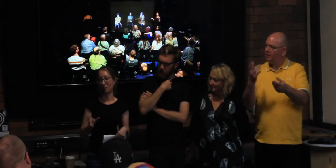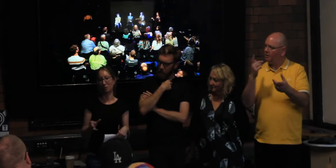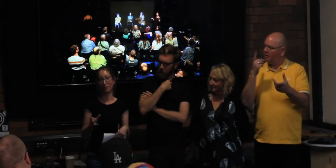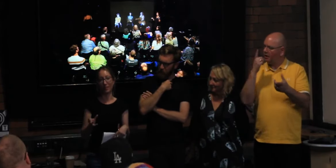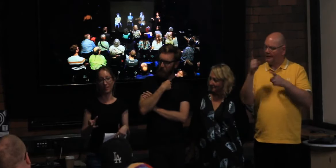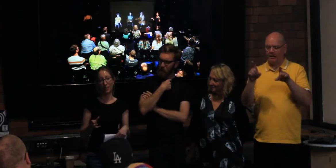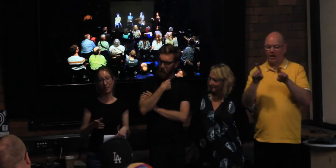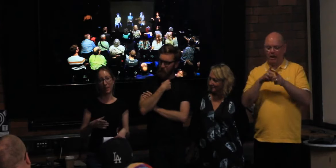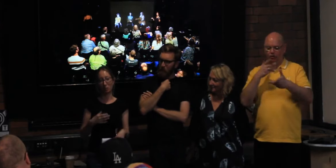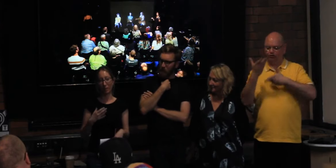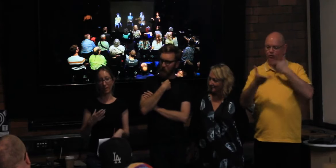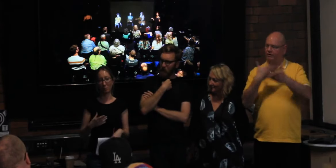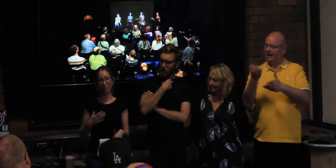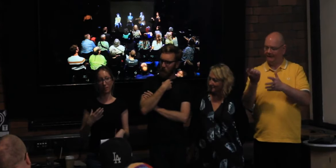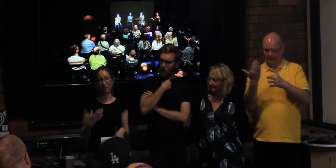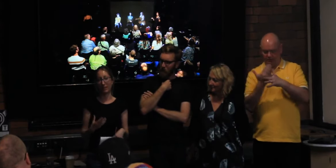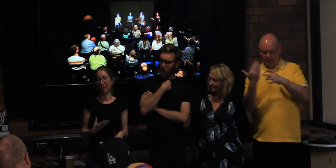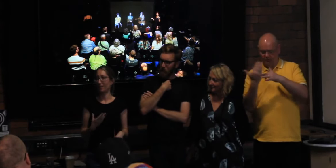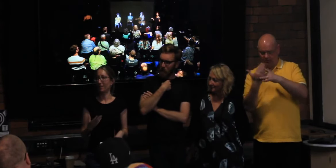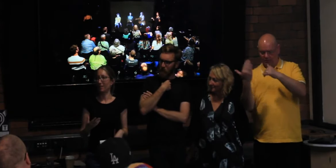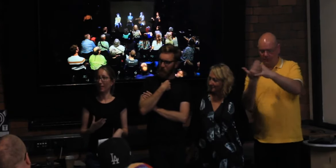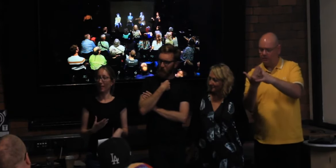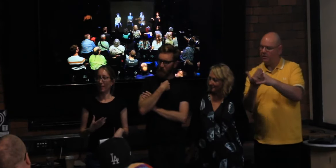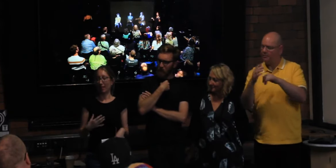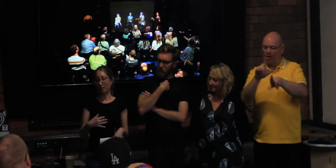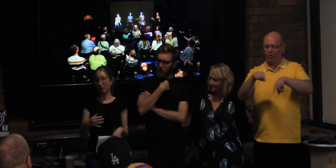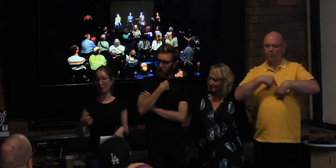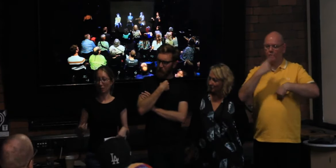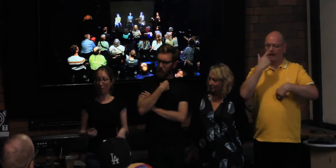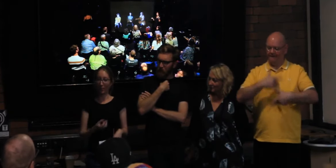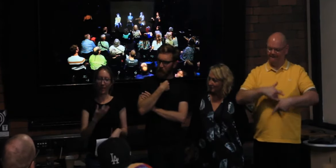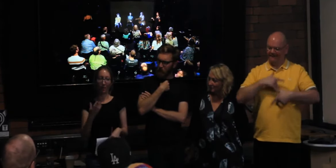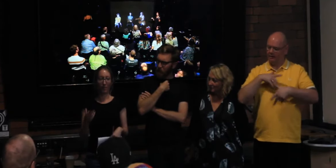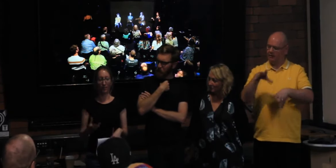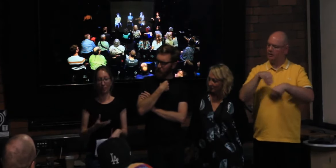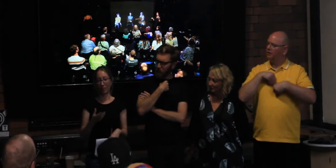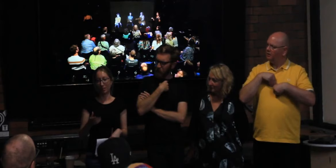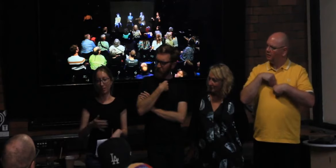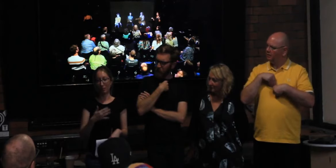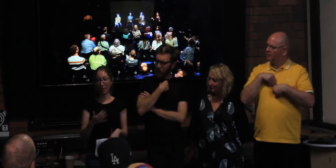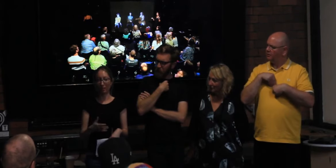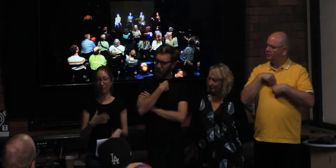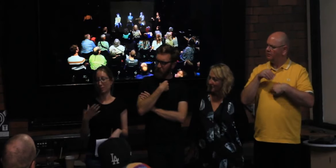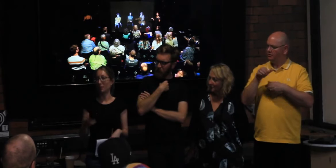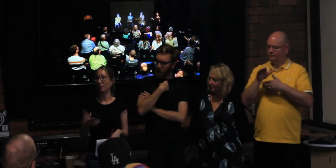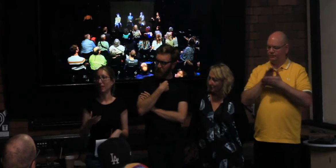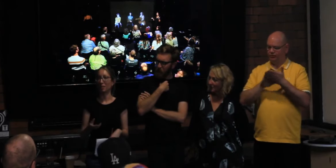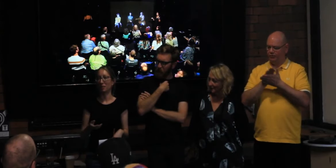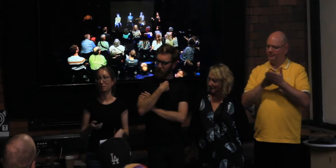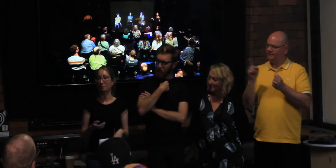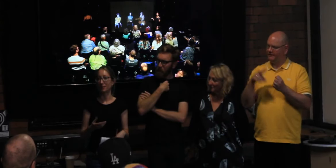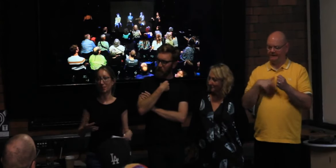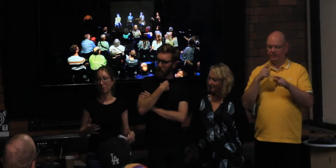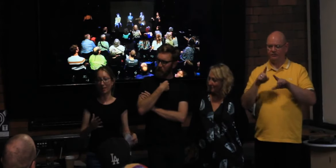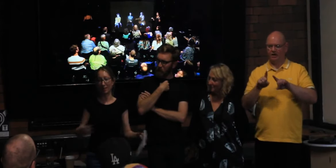of the story that we're able to sense, and so you're opening up these different sort of channels of